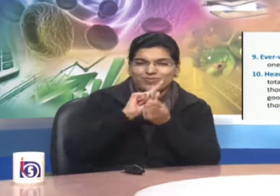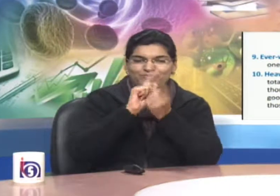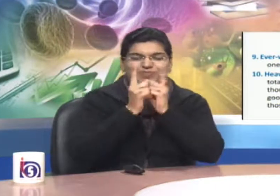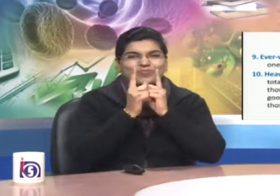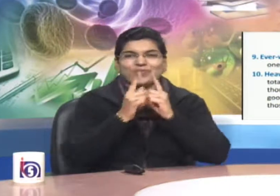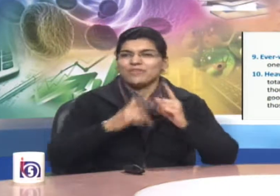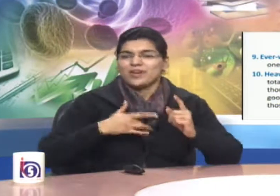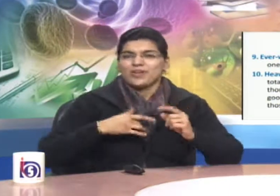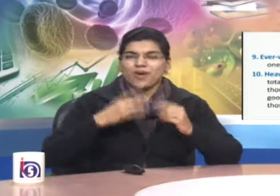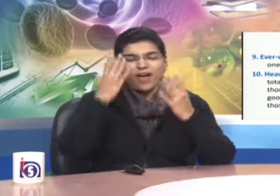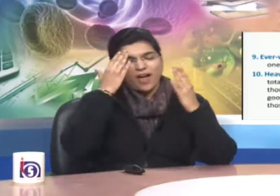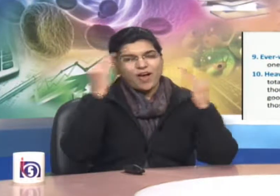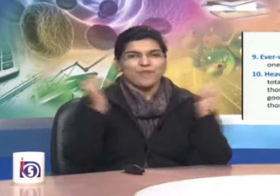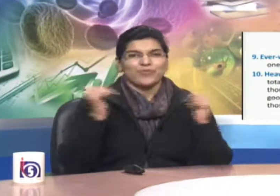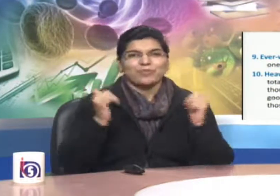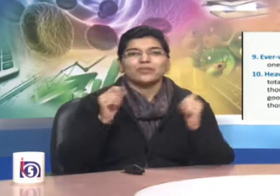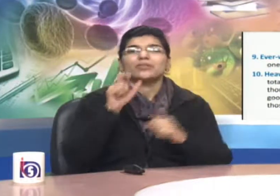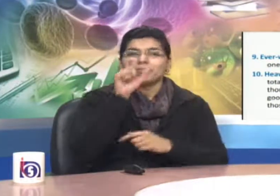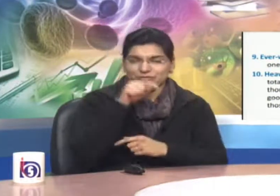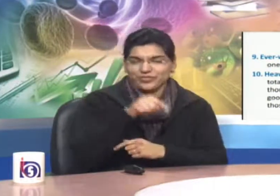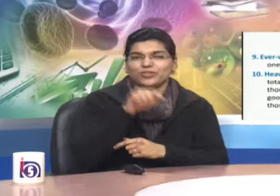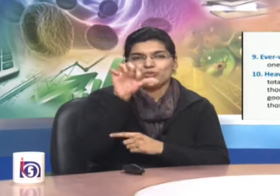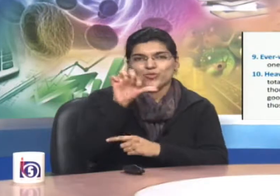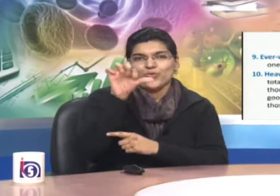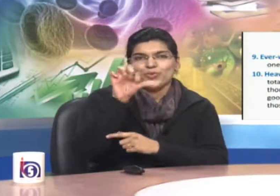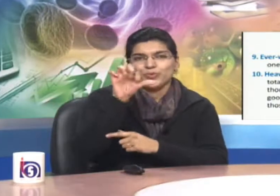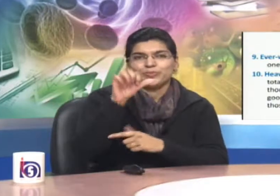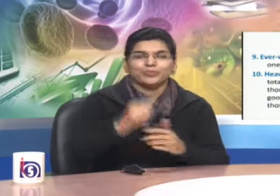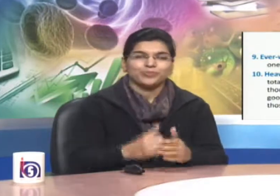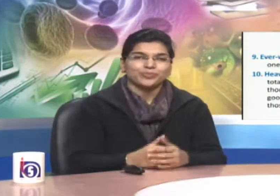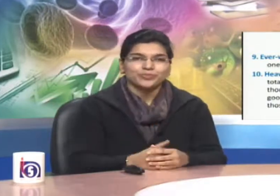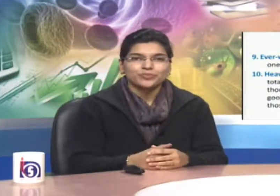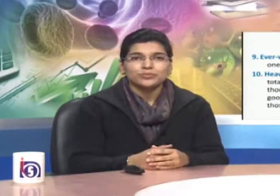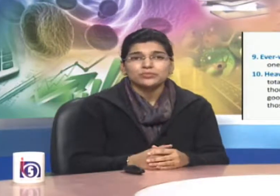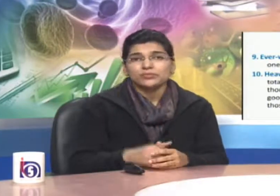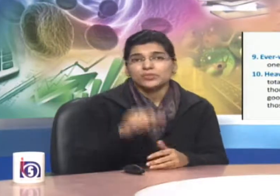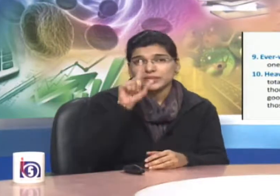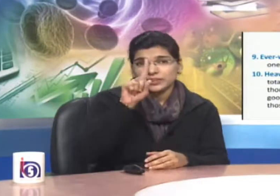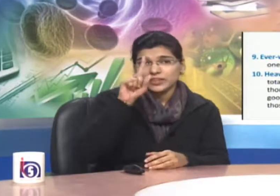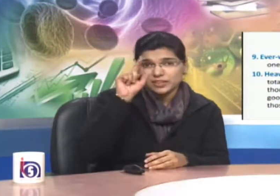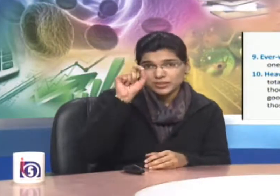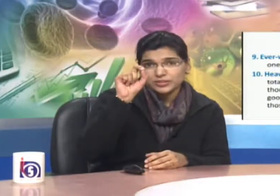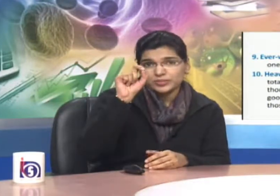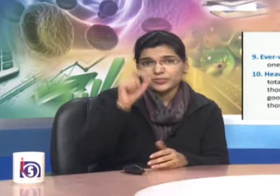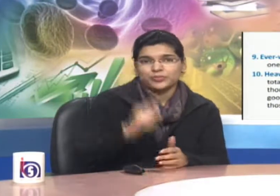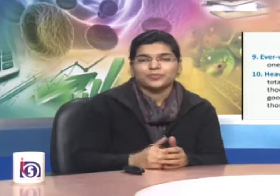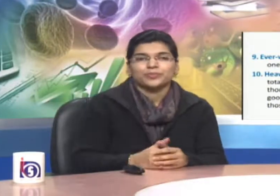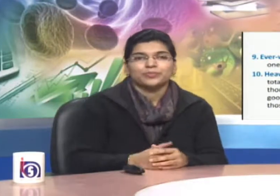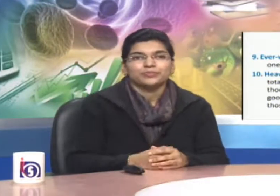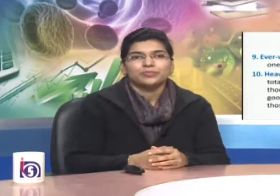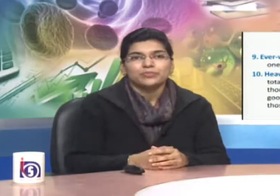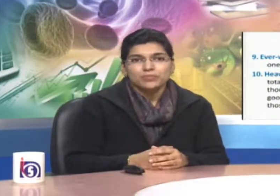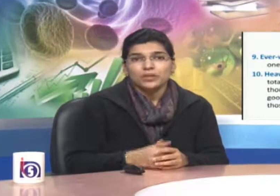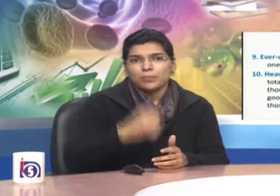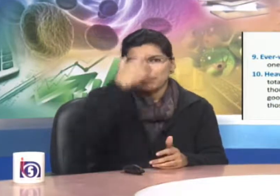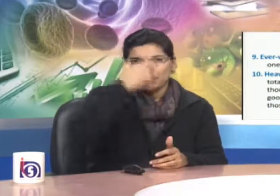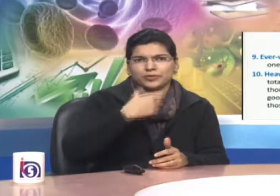This explanation and care can change somebody's perspective. That is ever widening.